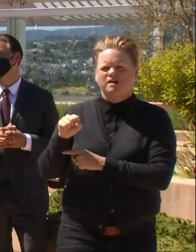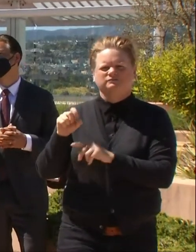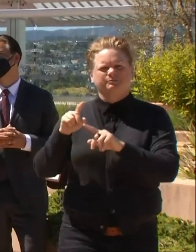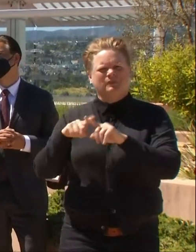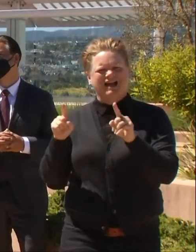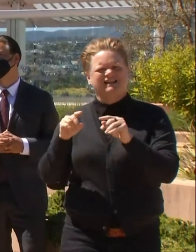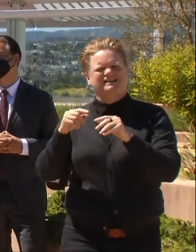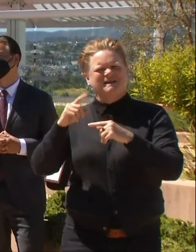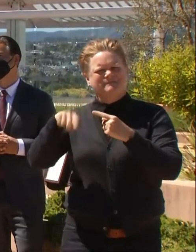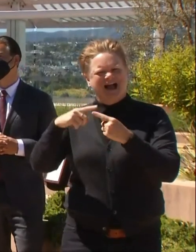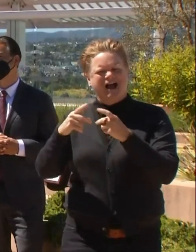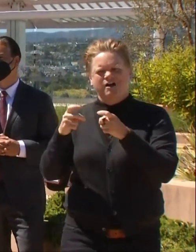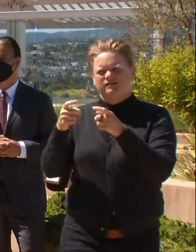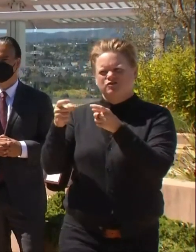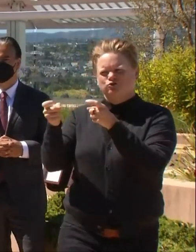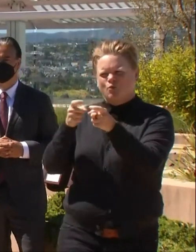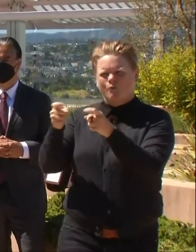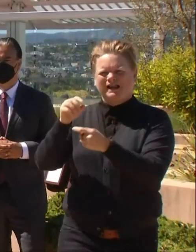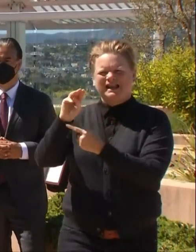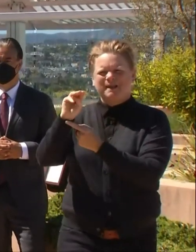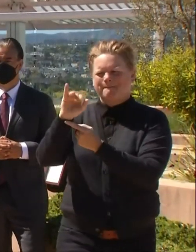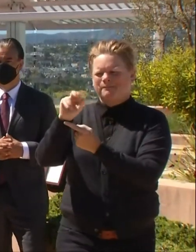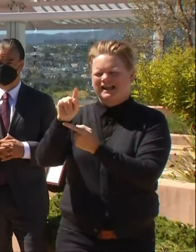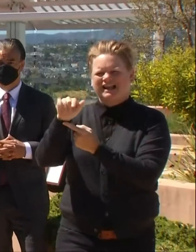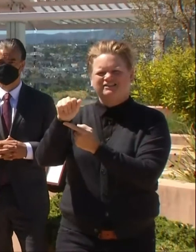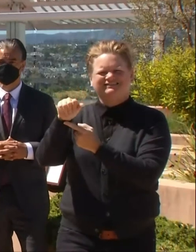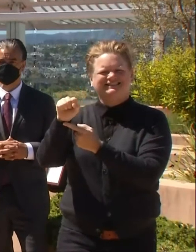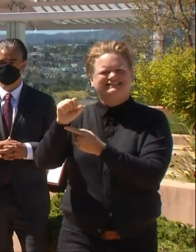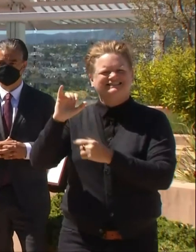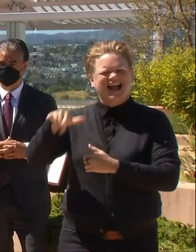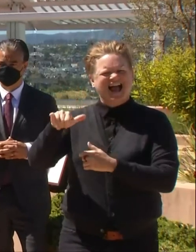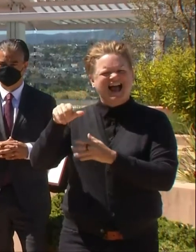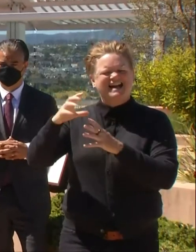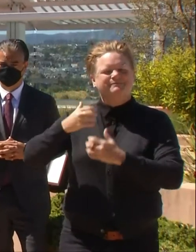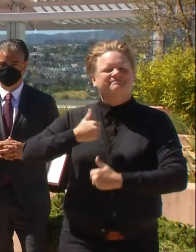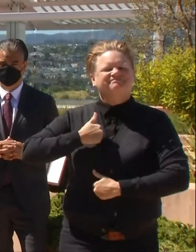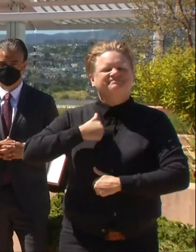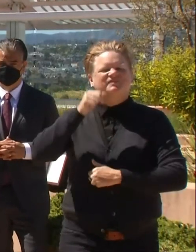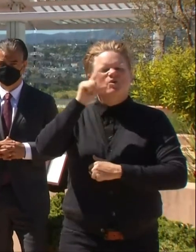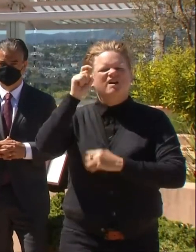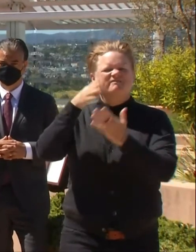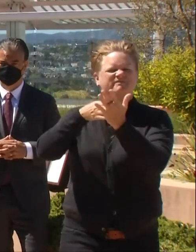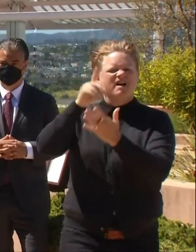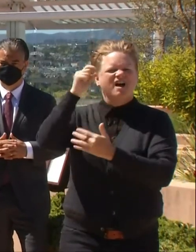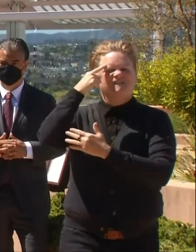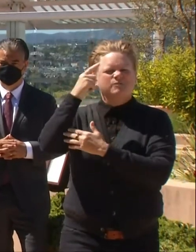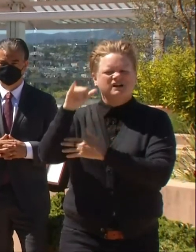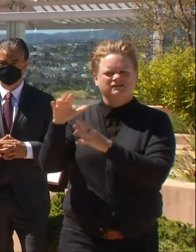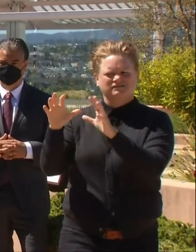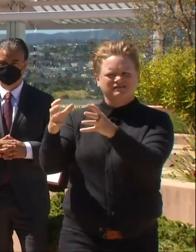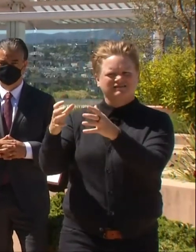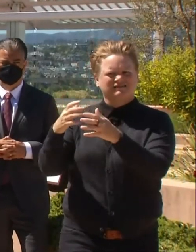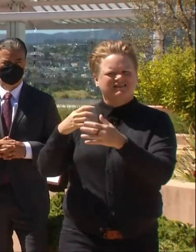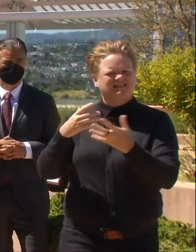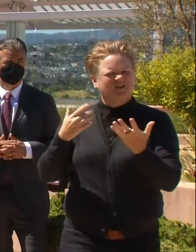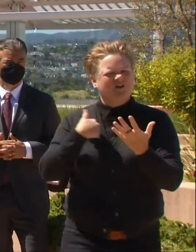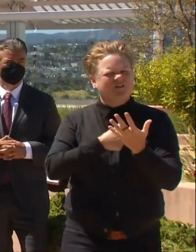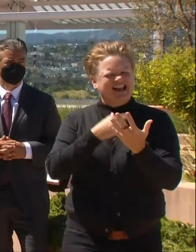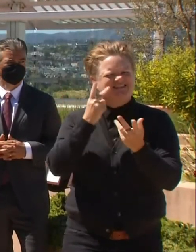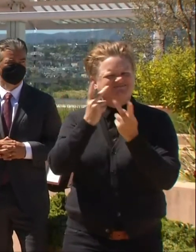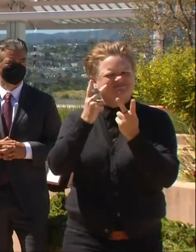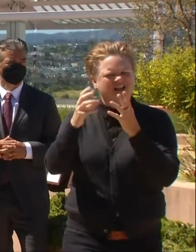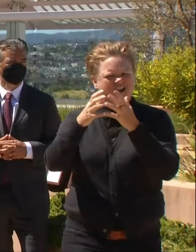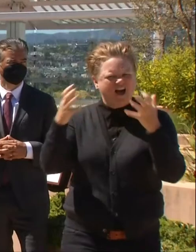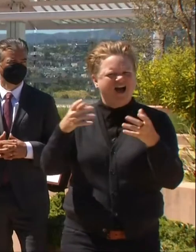Serious moment, a lot on the line. And I just want to close by thanking those on the front line, like